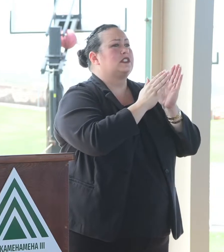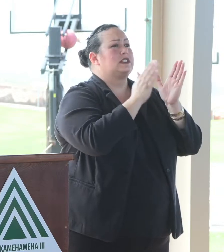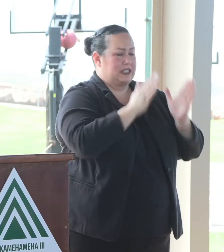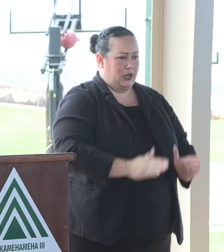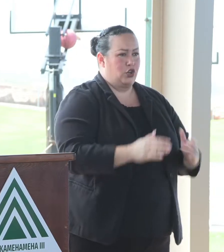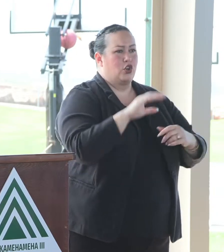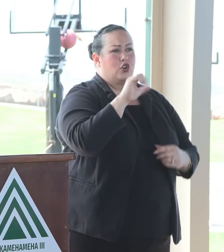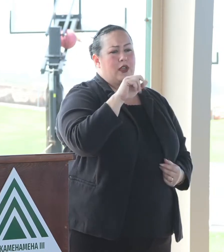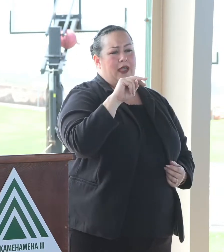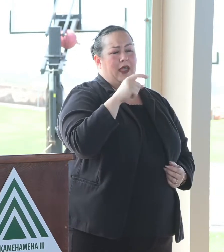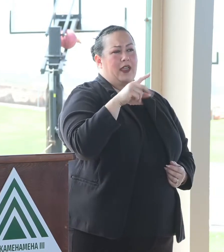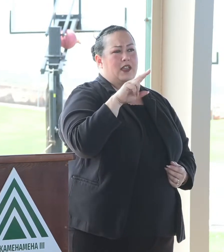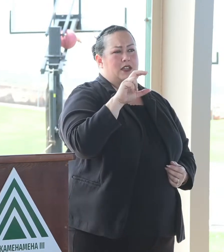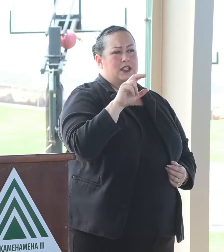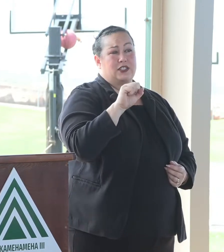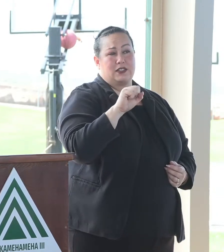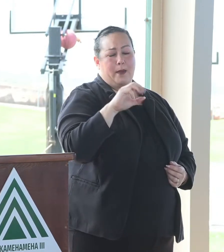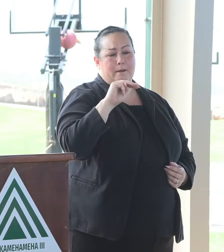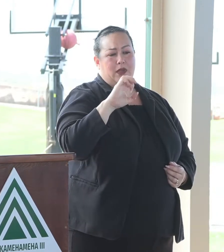Maui.